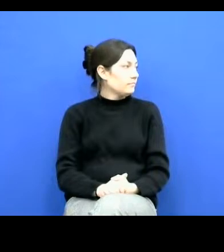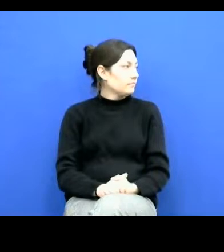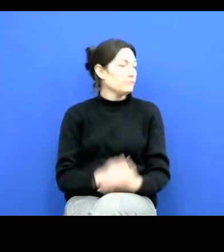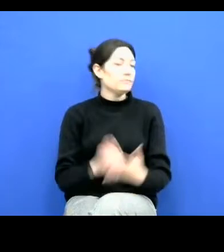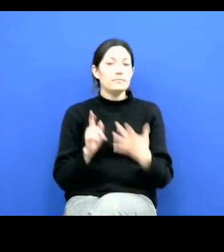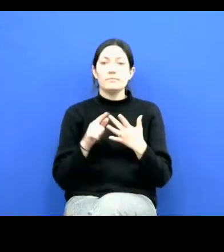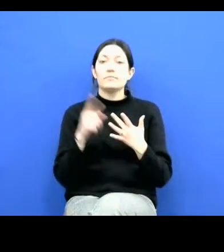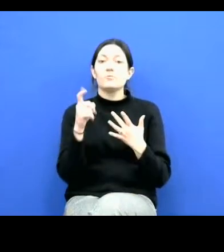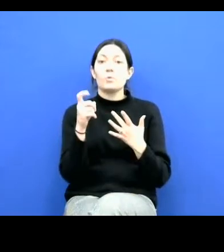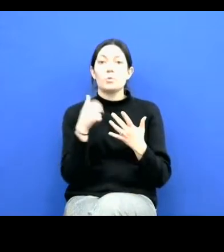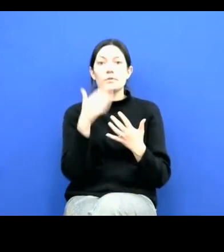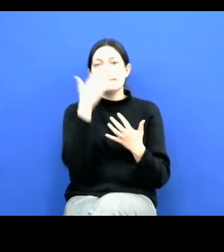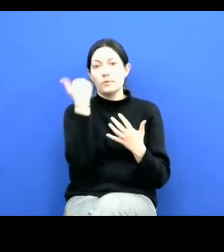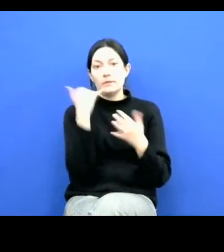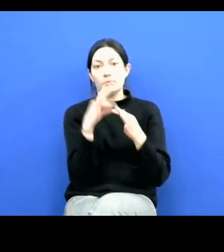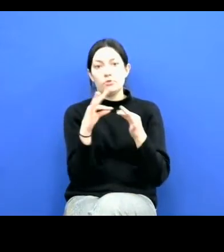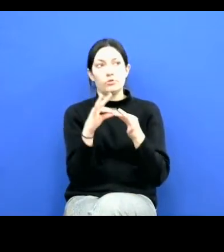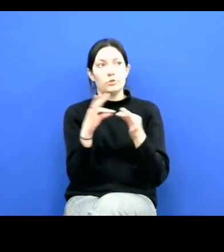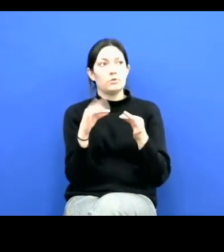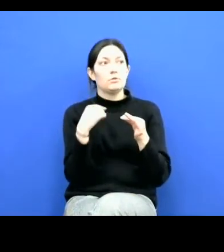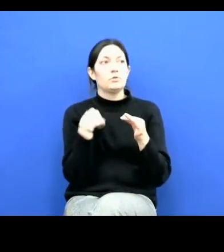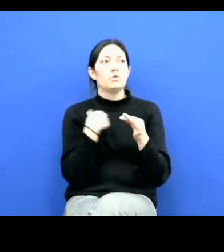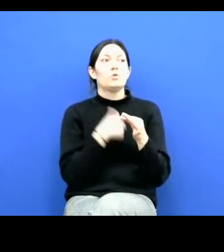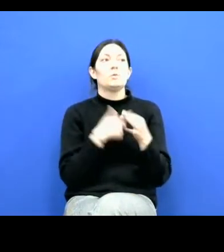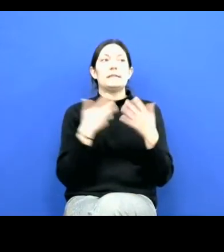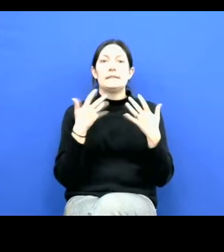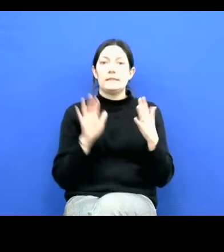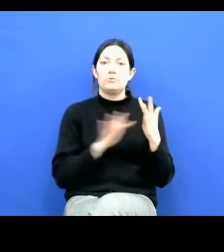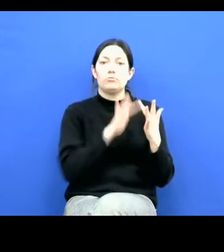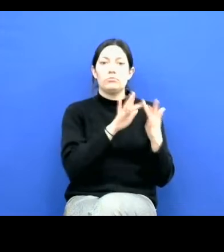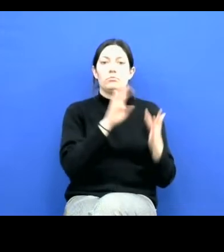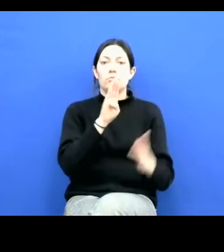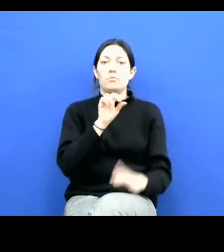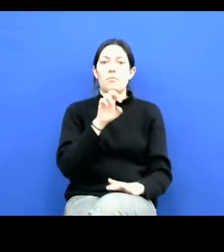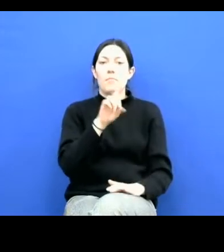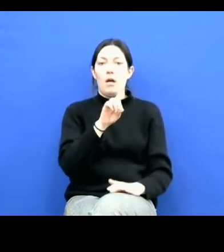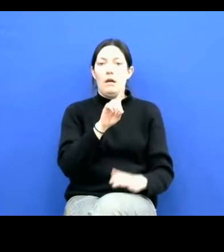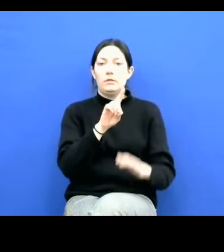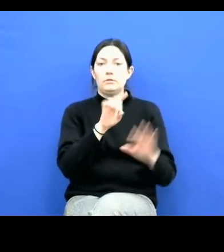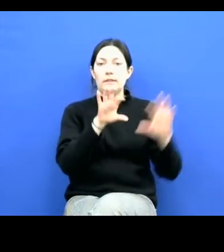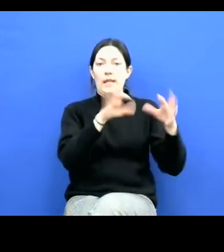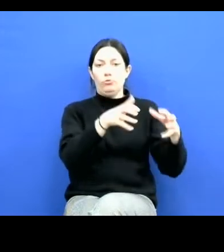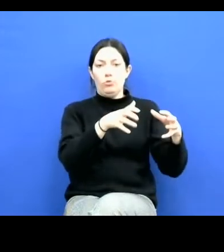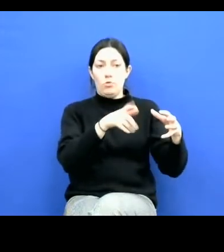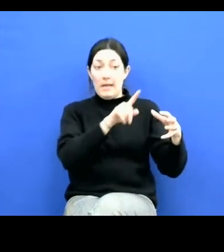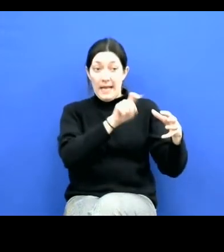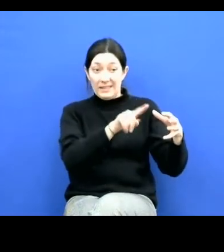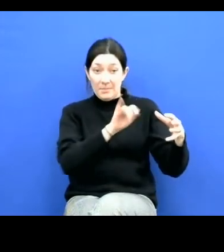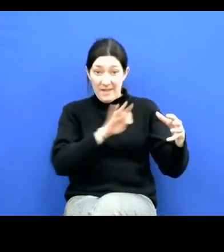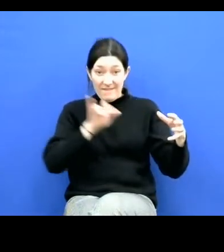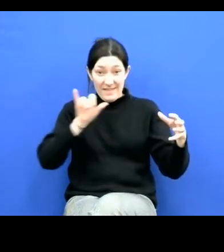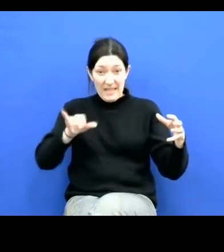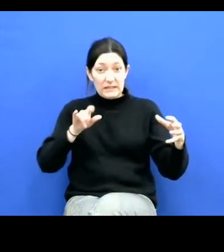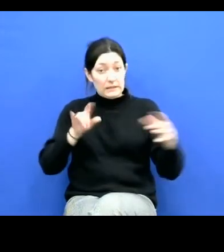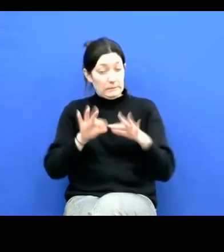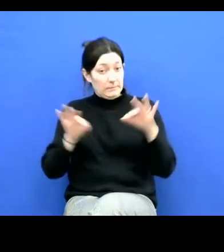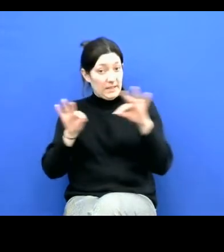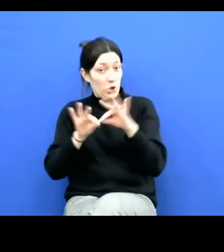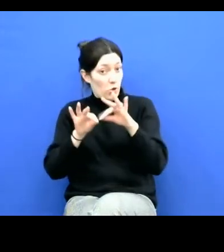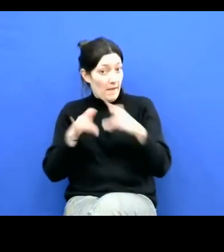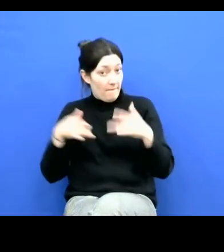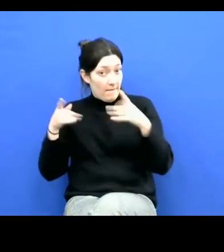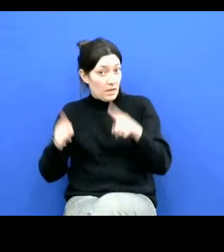One other thing I did mention, we did reach out to our bond counsel to see whether this was considered a material event